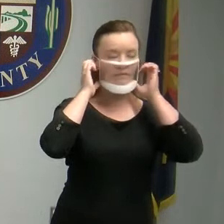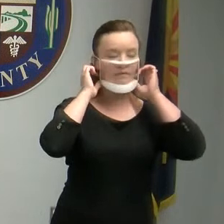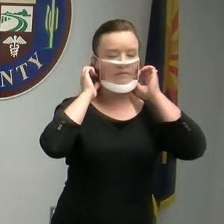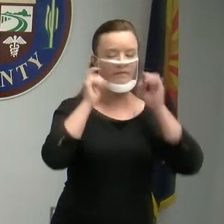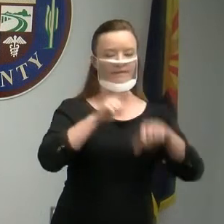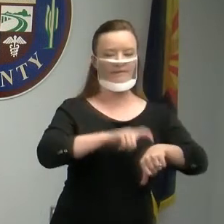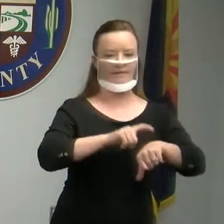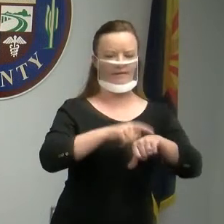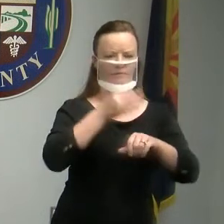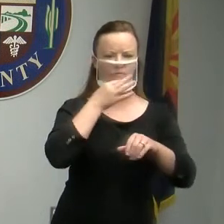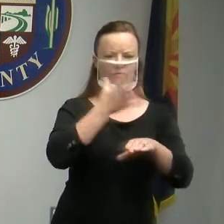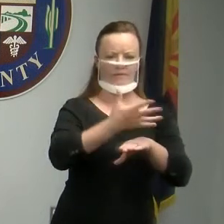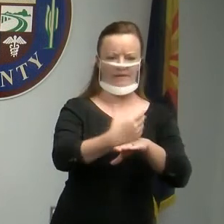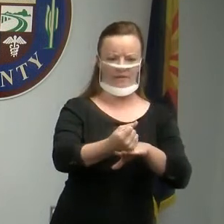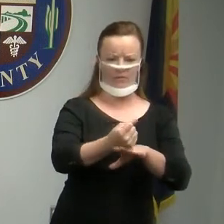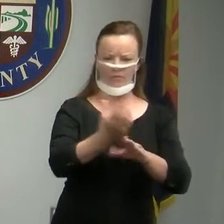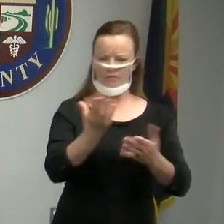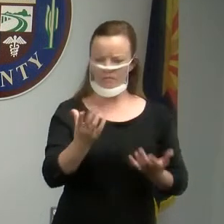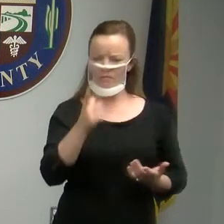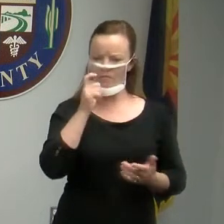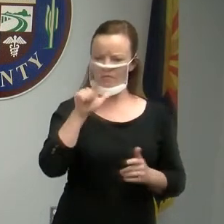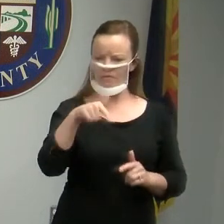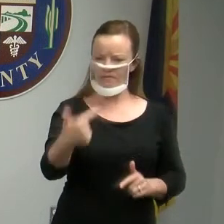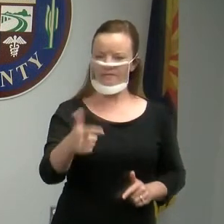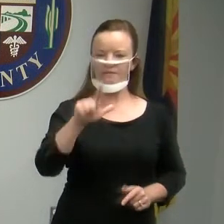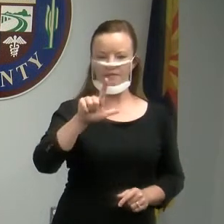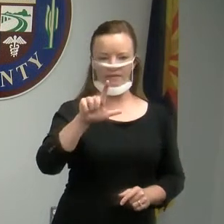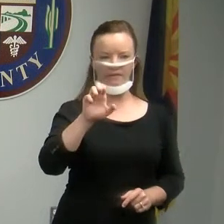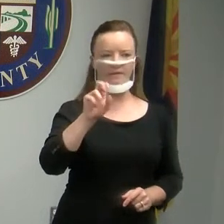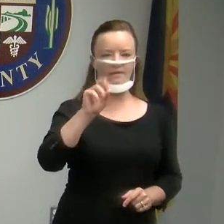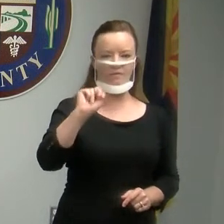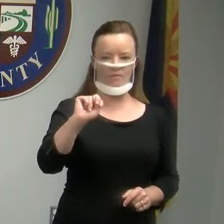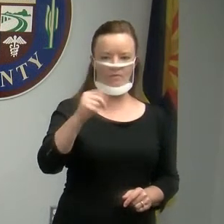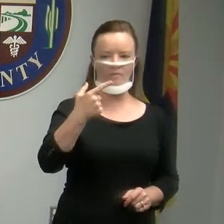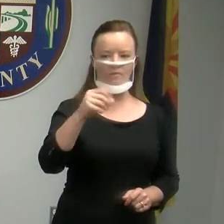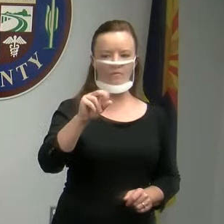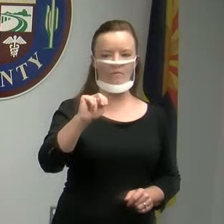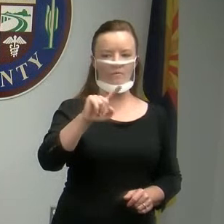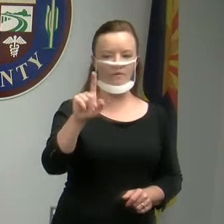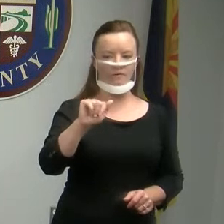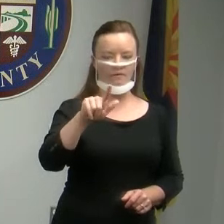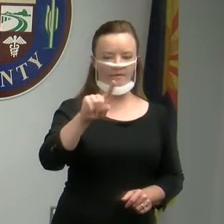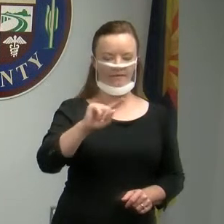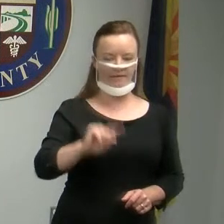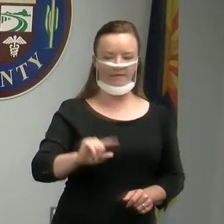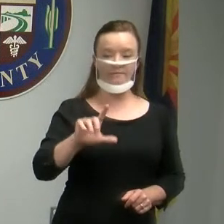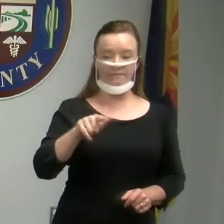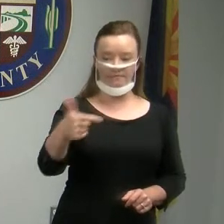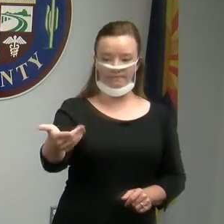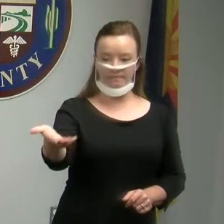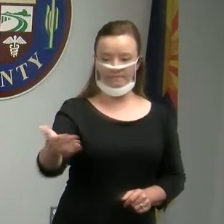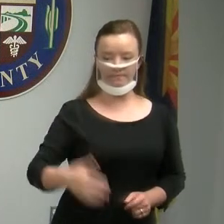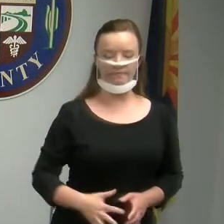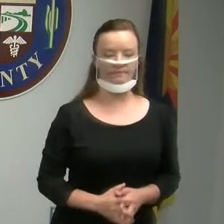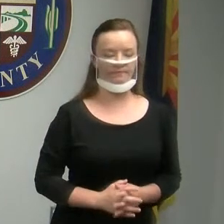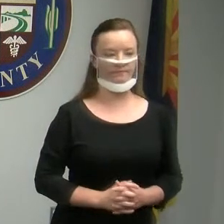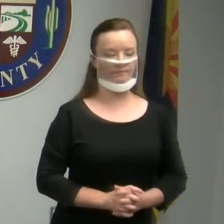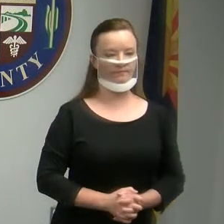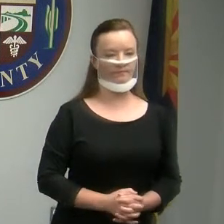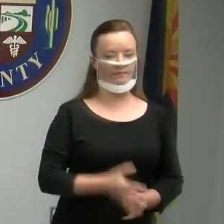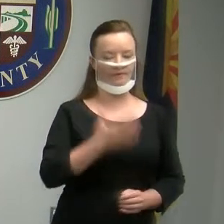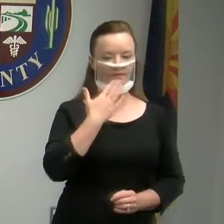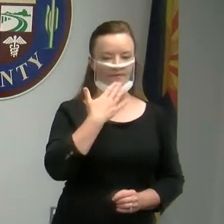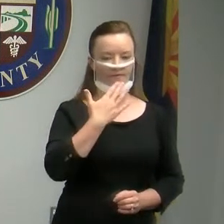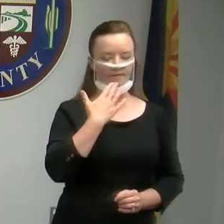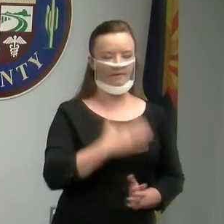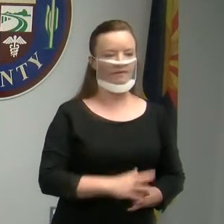time, Chad, who do we have next? Leon Gonzalez has our Okay. next question. Leon, your microphone's live. Thank